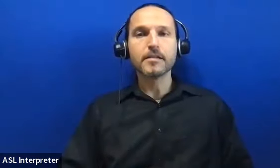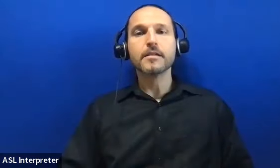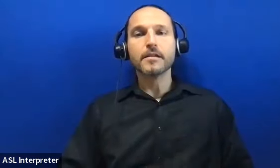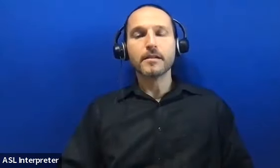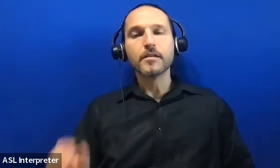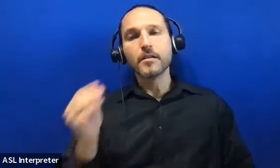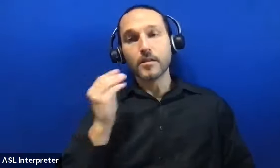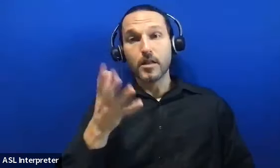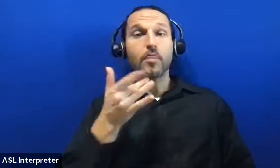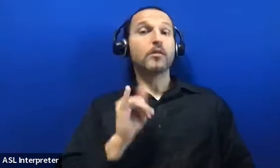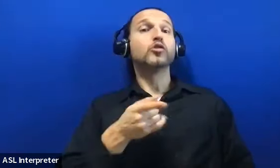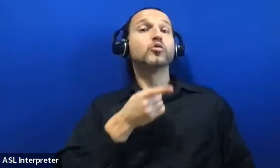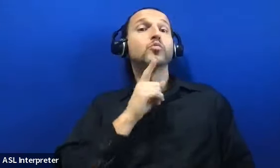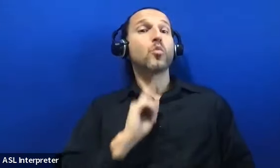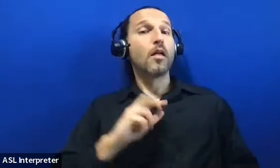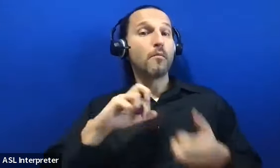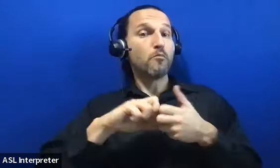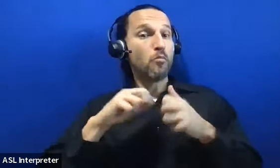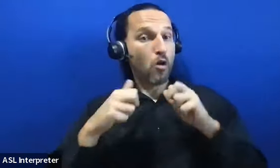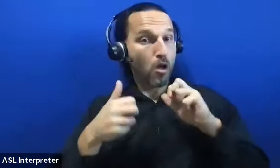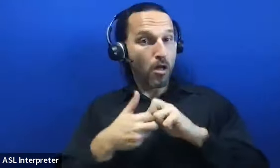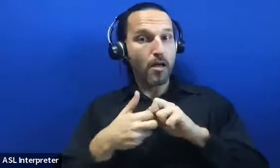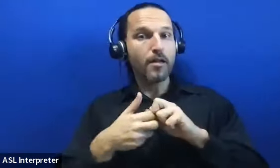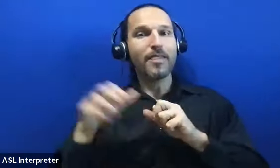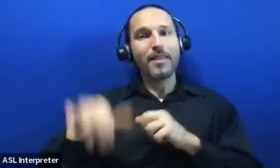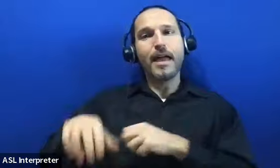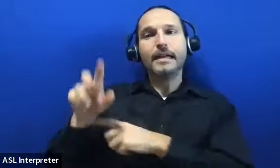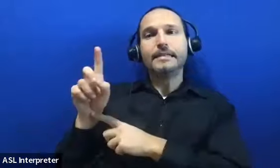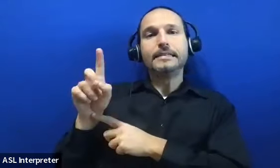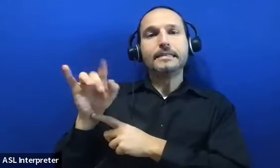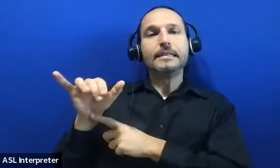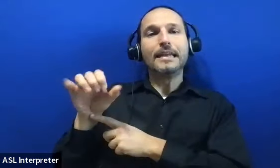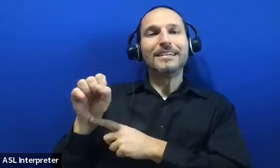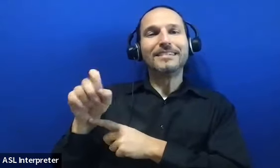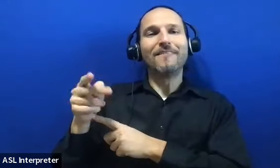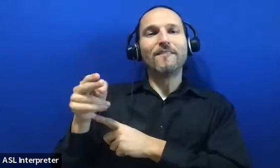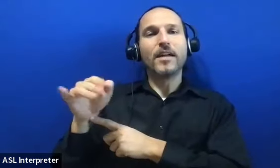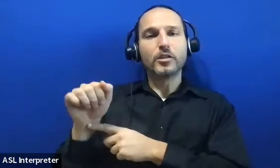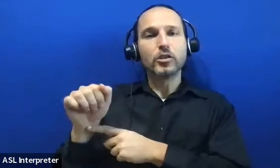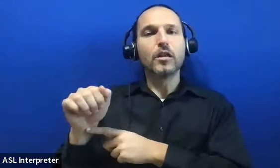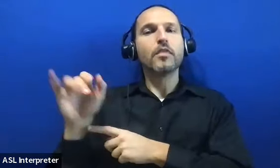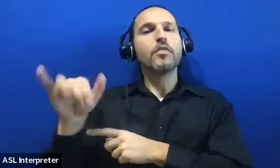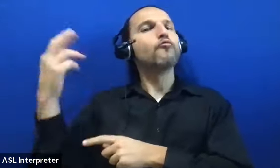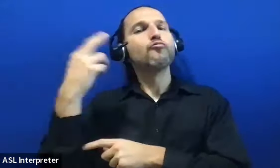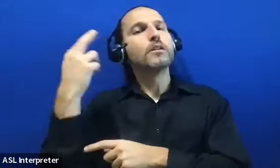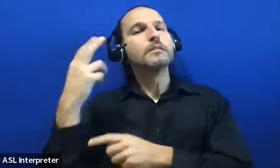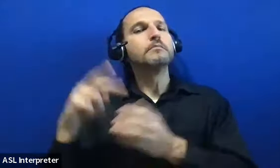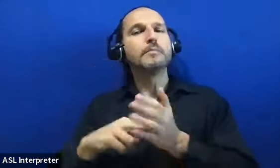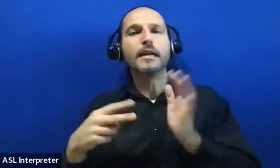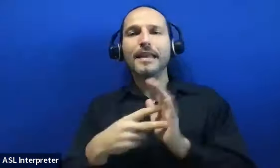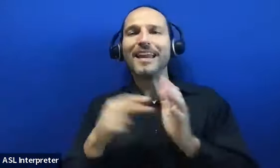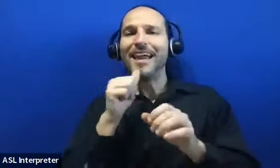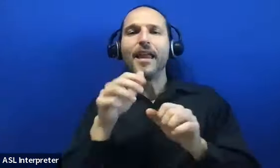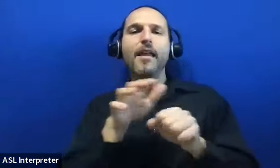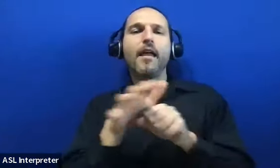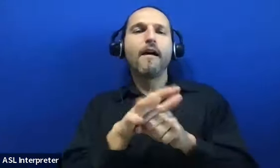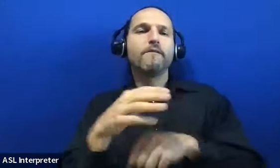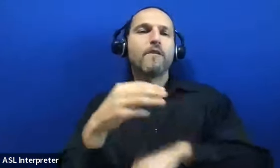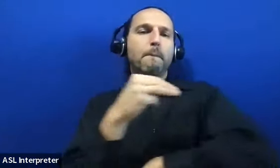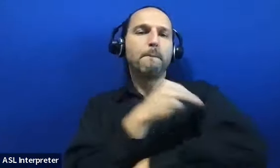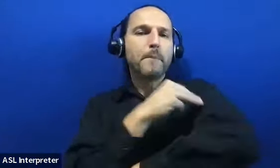yes, swallowing disorders, dysphagia, can be caused by not having strong enough